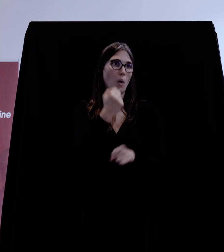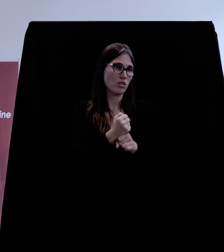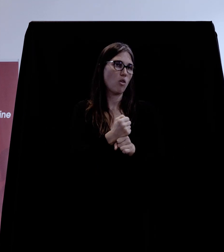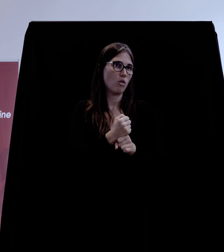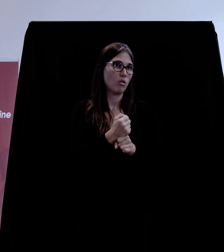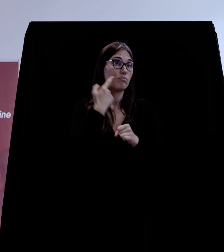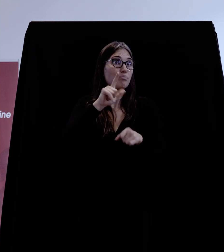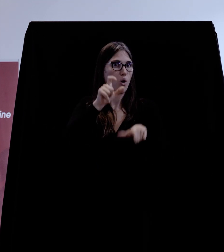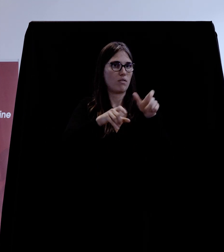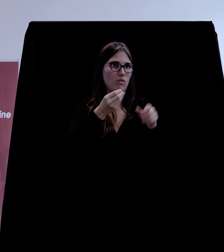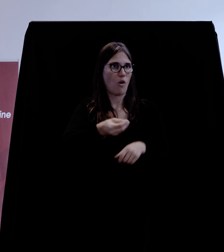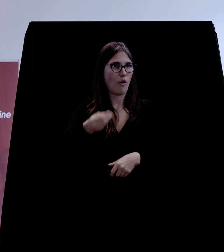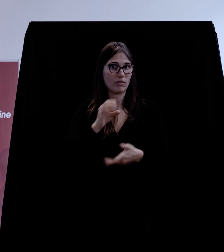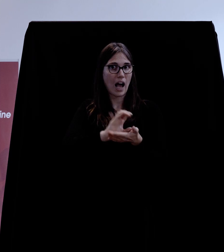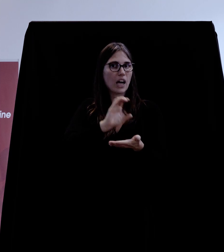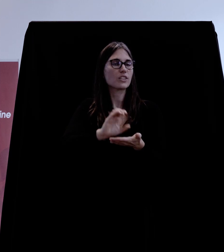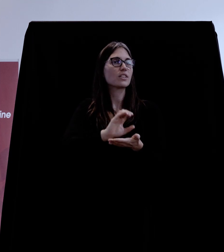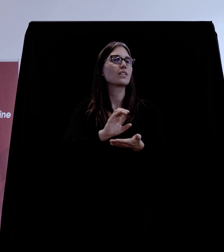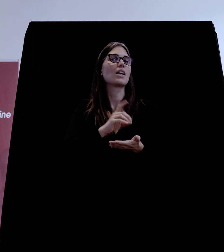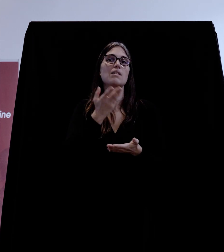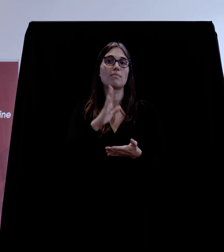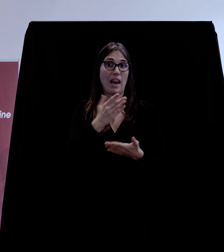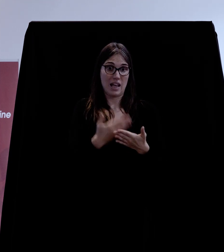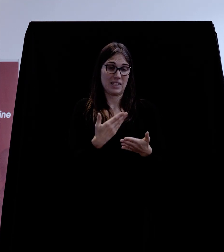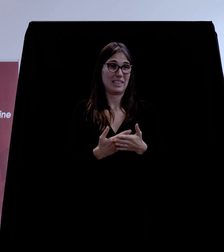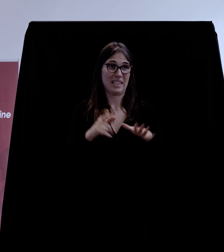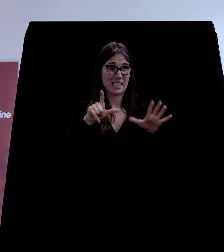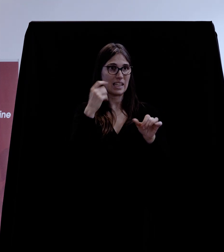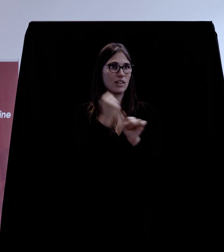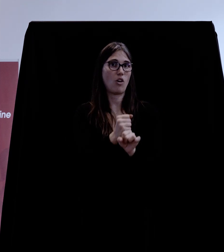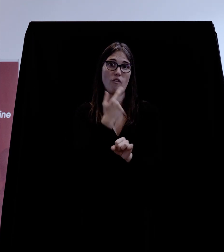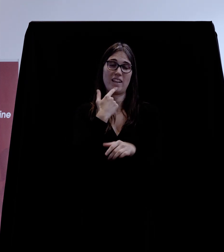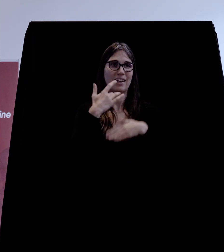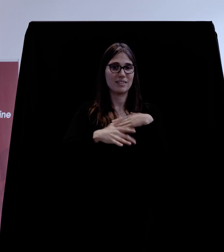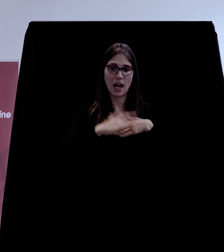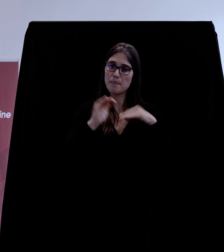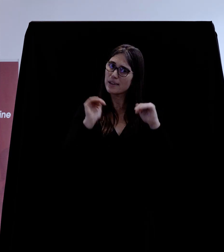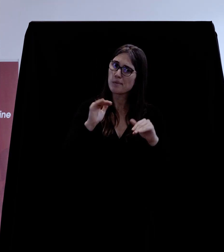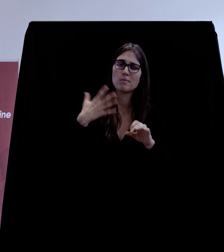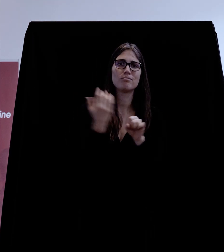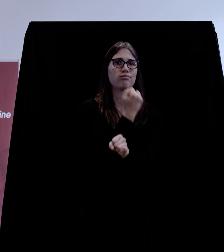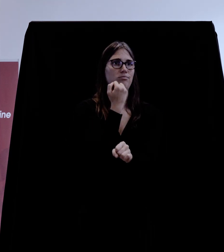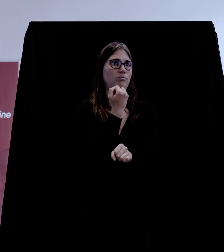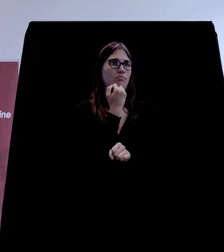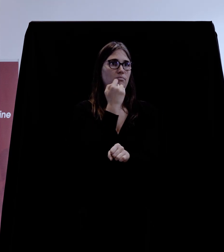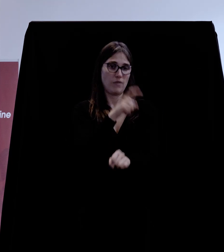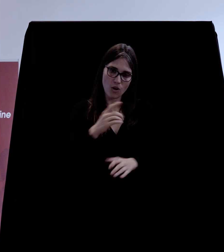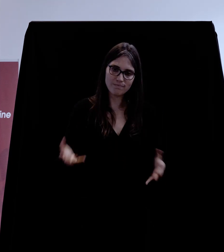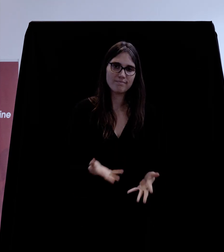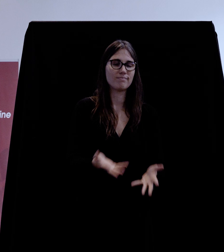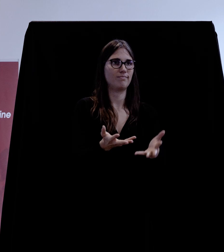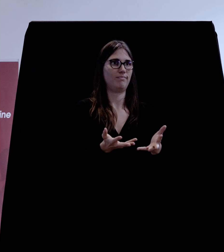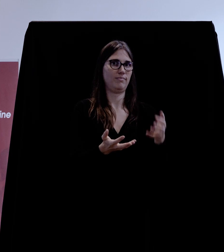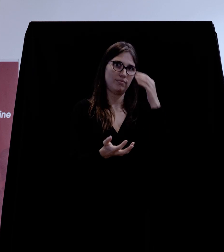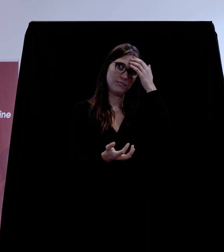12 who finally got up and walked. Um, I haven't met anybody who hasn't walked.